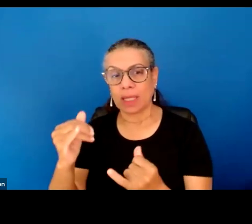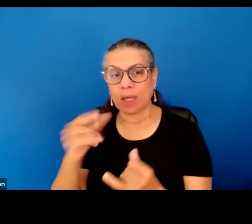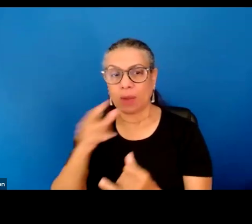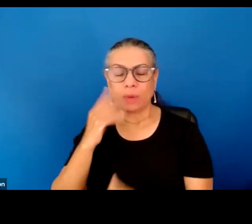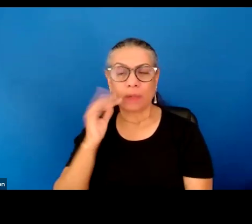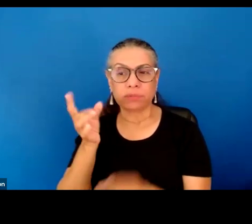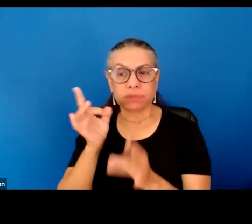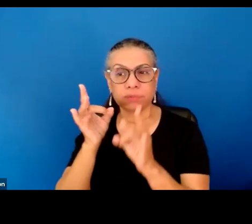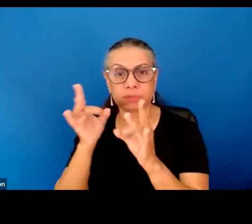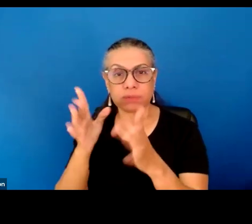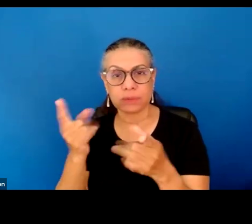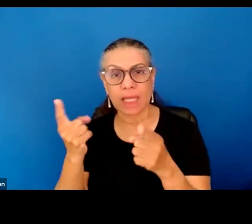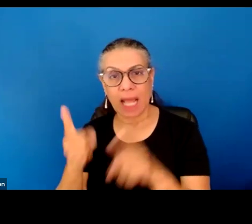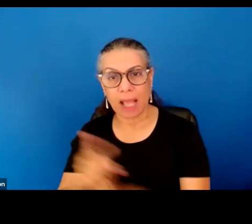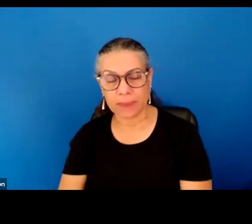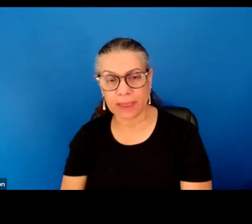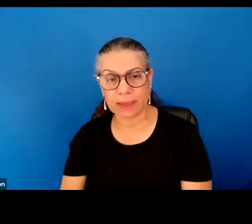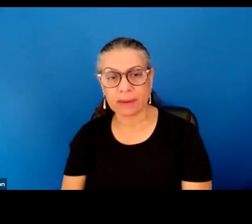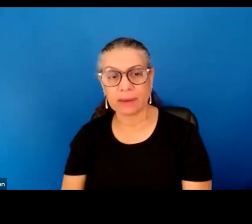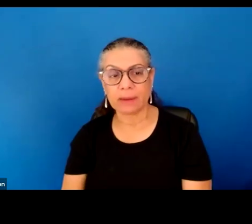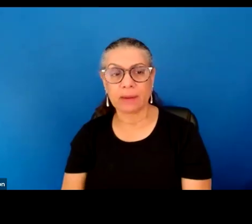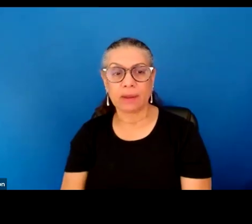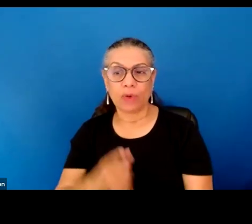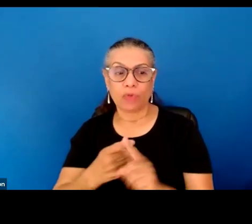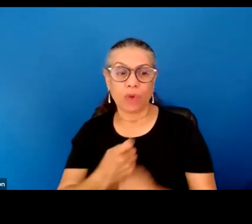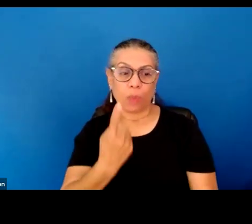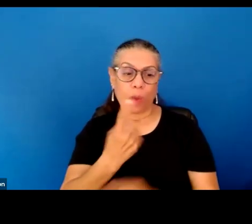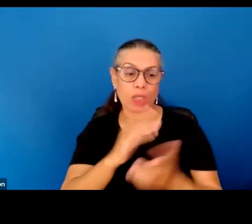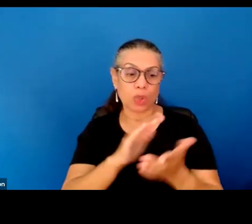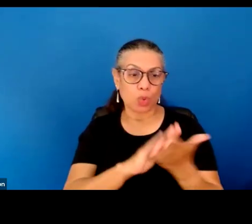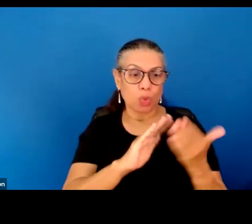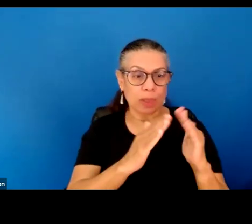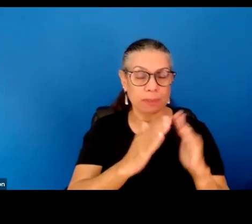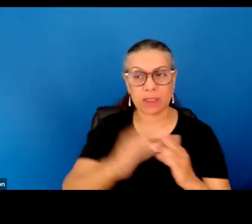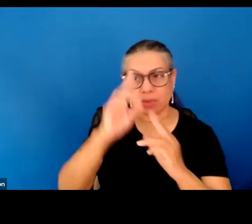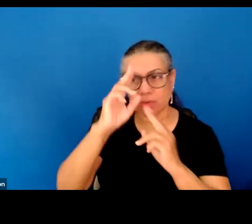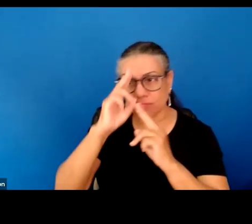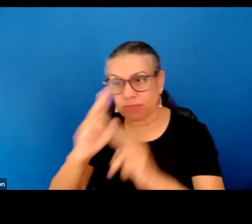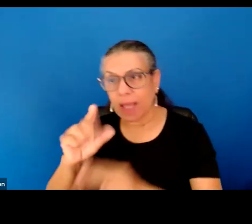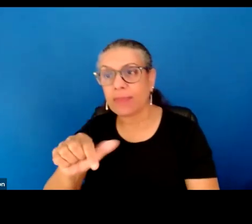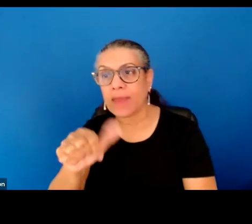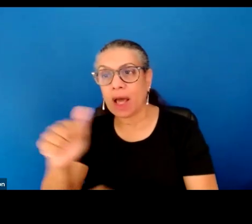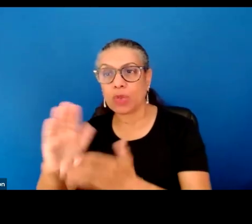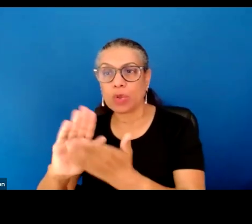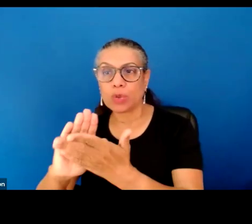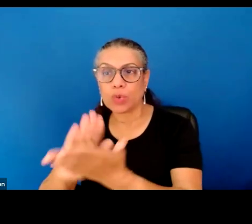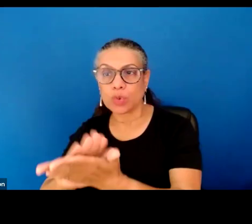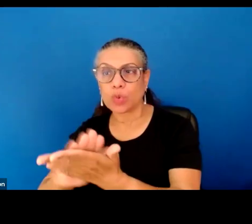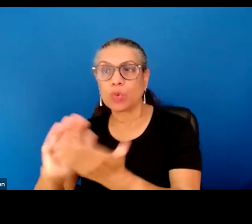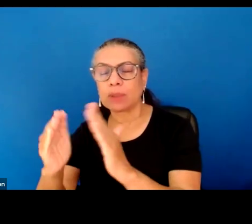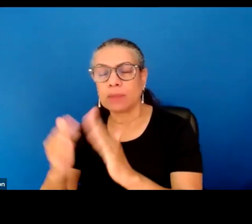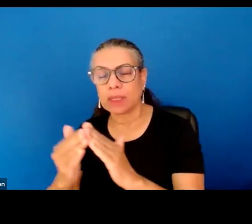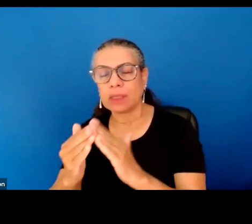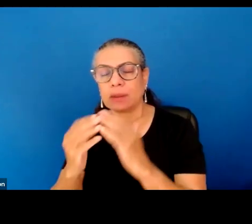some tragedy, and just from one school community to another, just how much safety